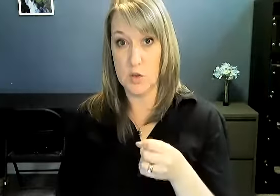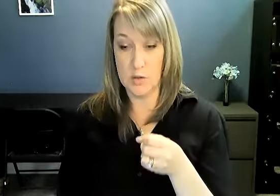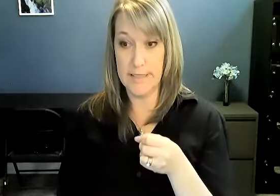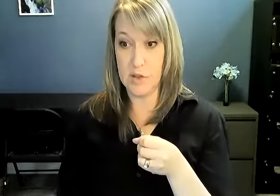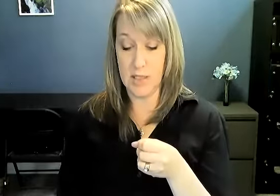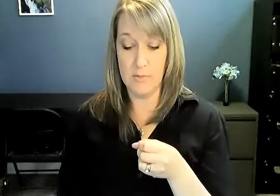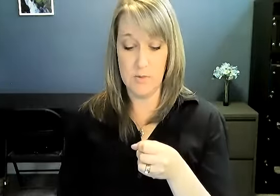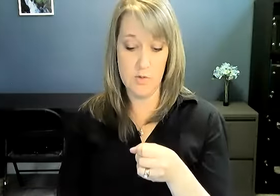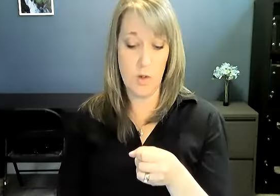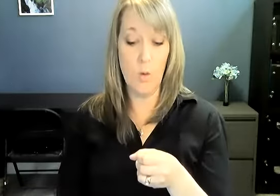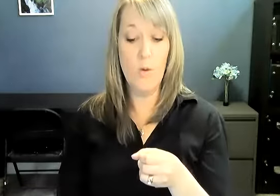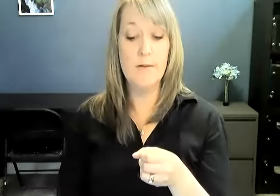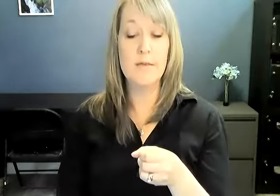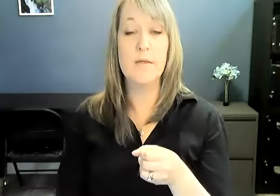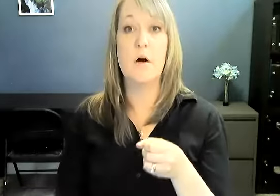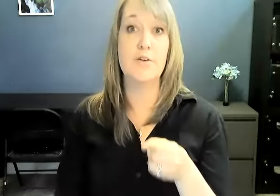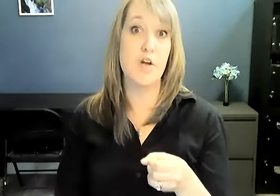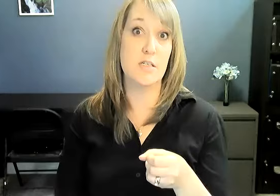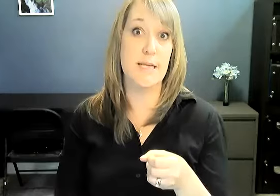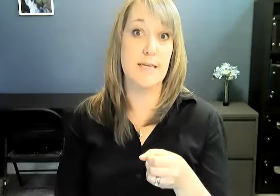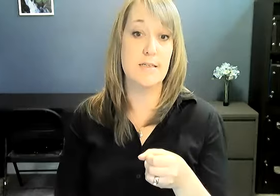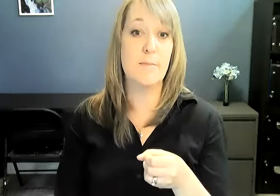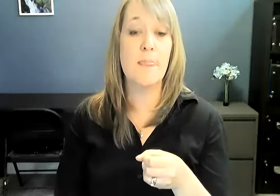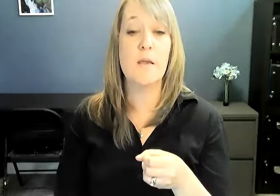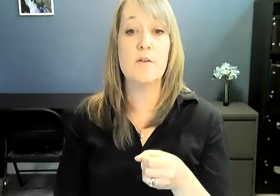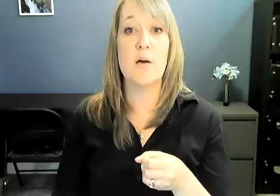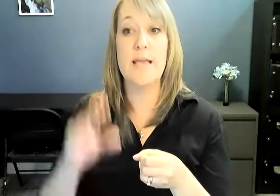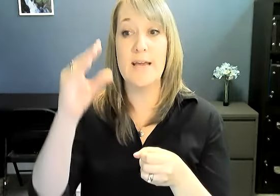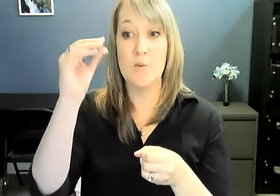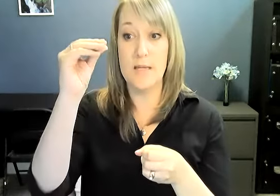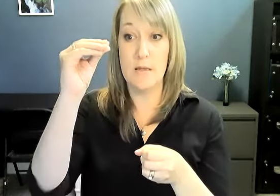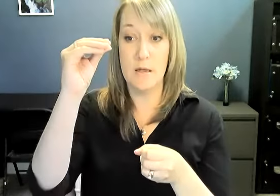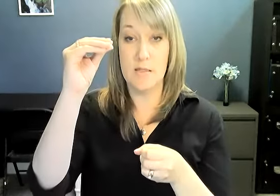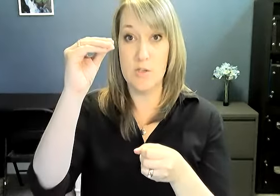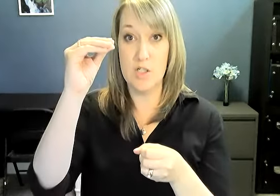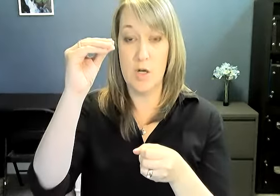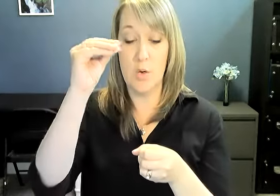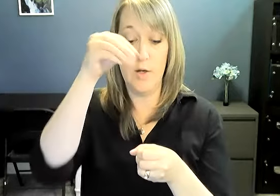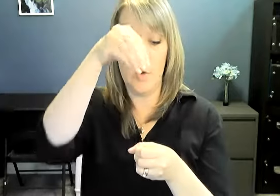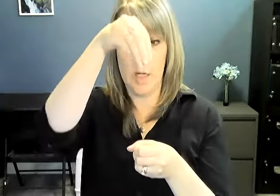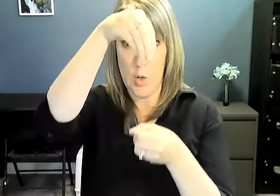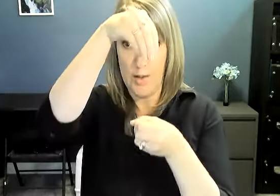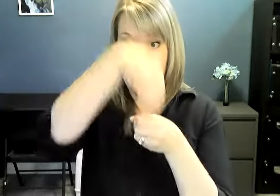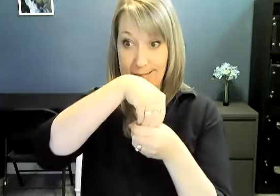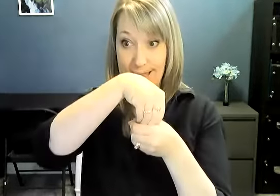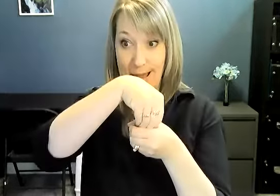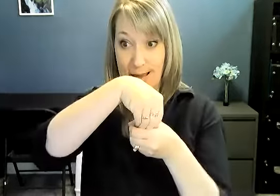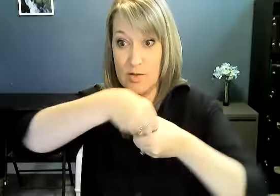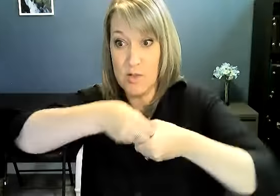circle hand shape, loose O on your non-dominant hand. Your dominant hand will be a squished O, and you're going to go inside. So you got